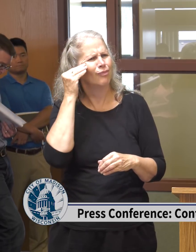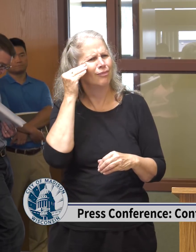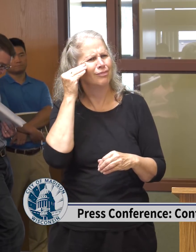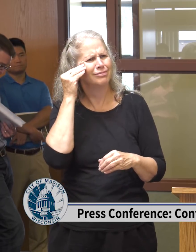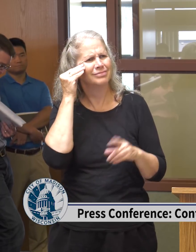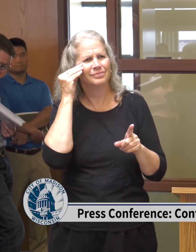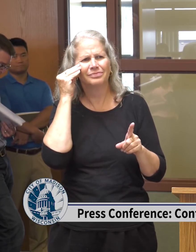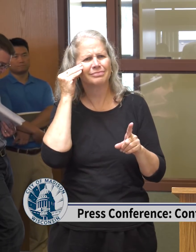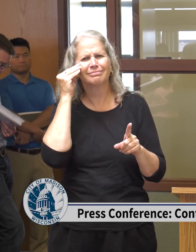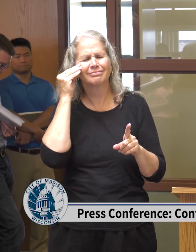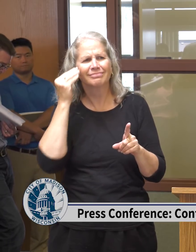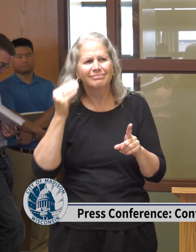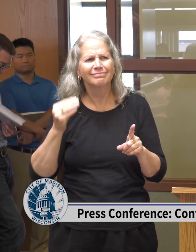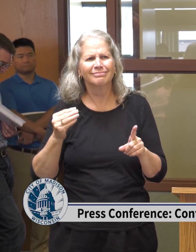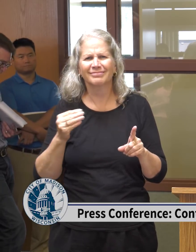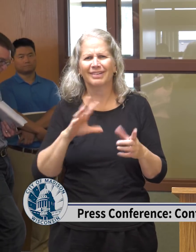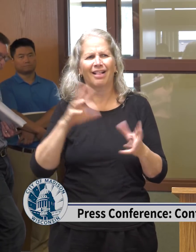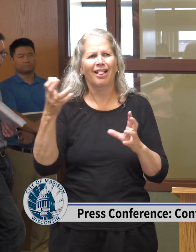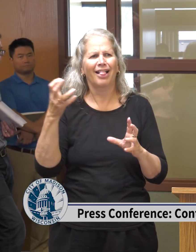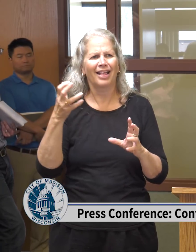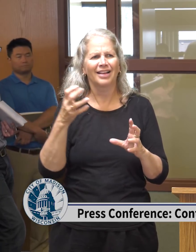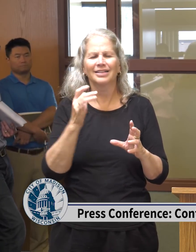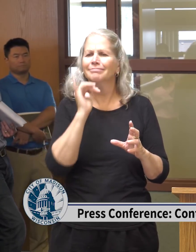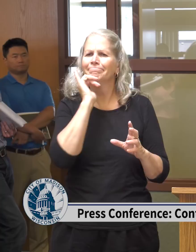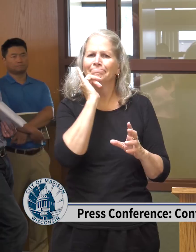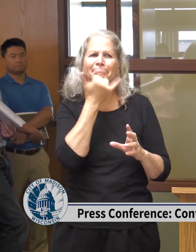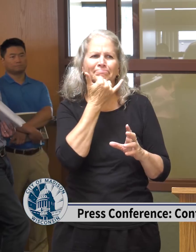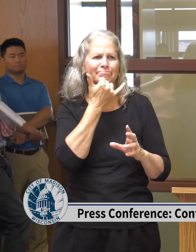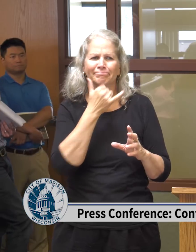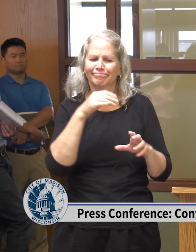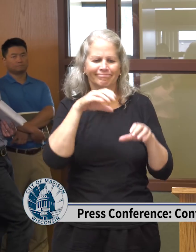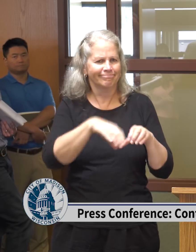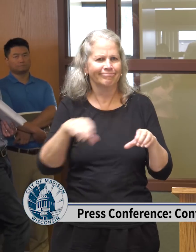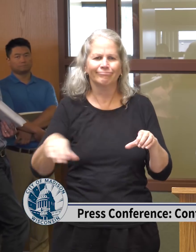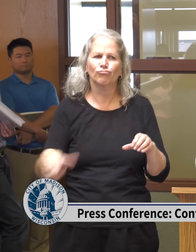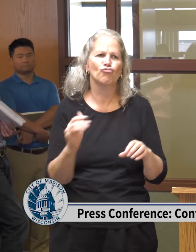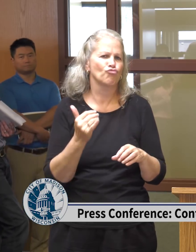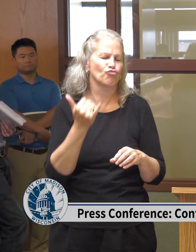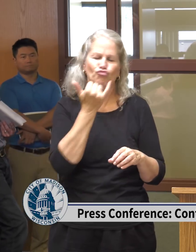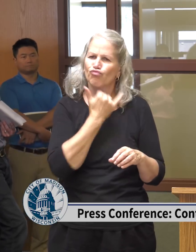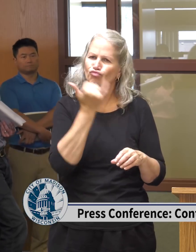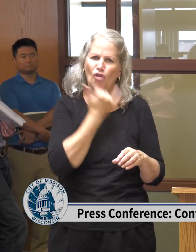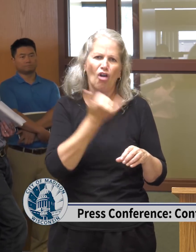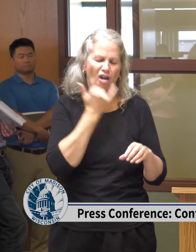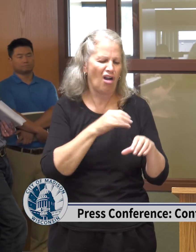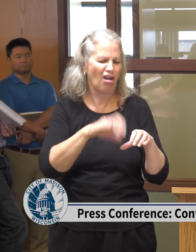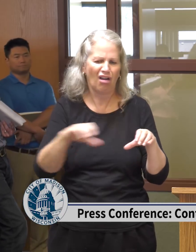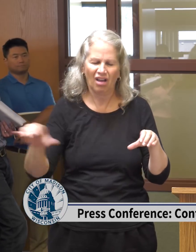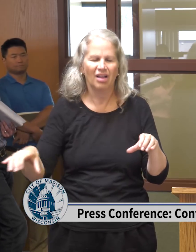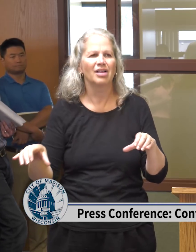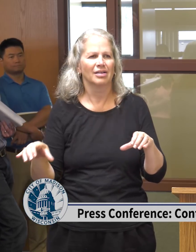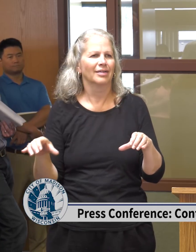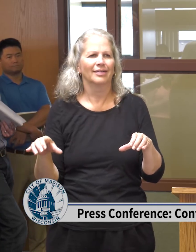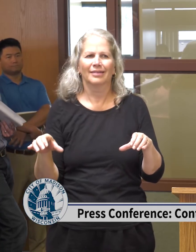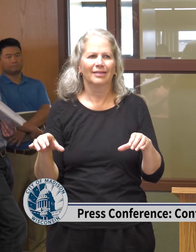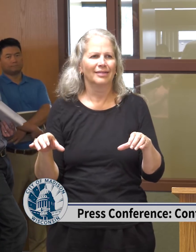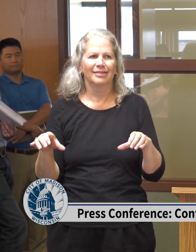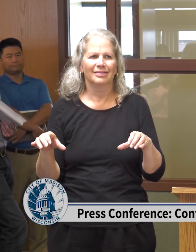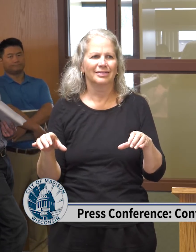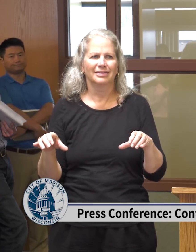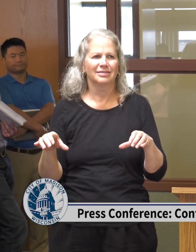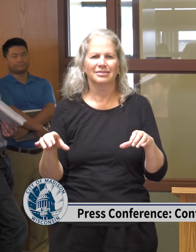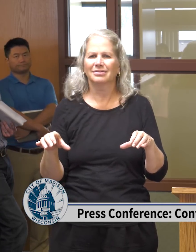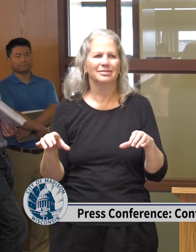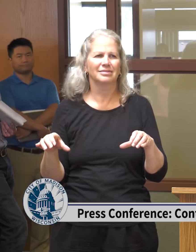have created a path for water to go between the sandbags and the foundation. You do